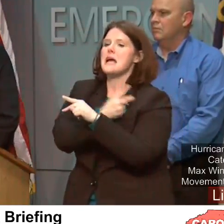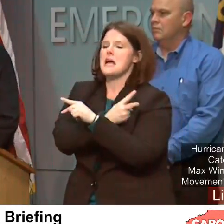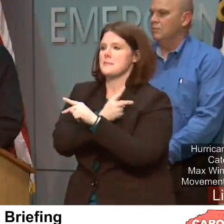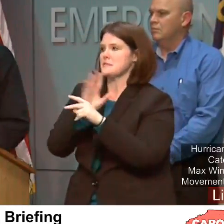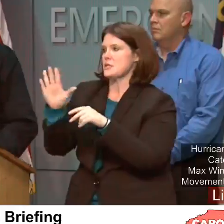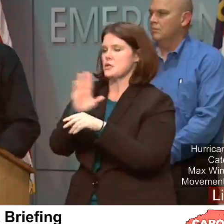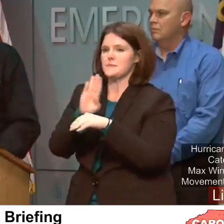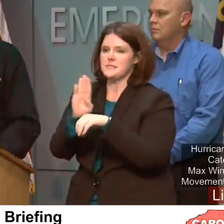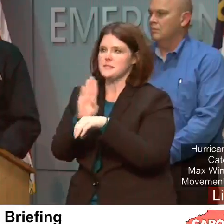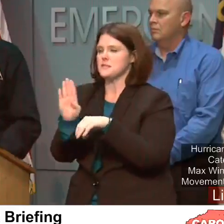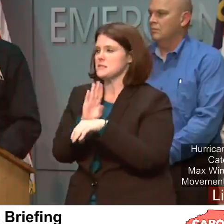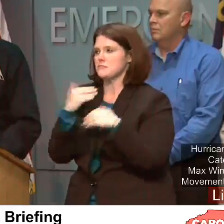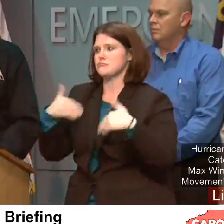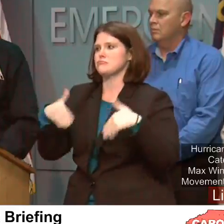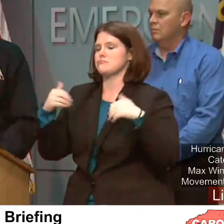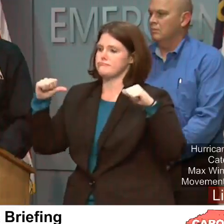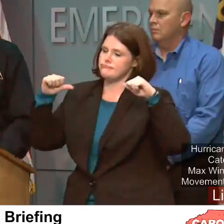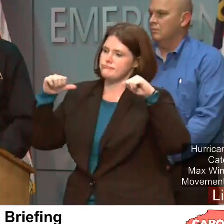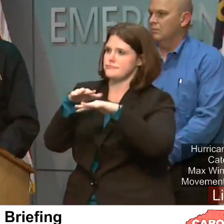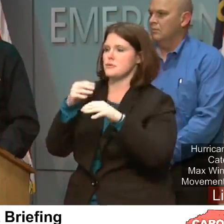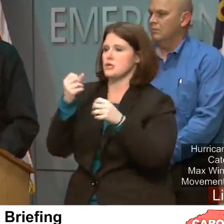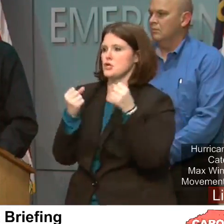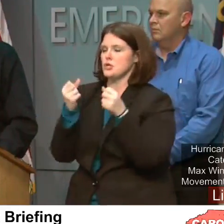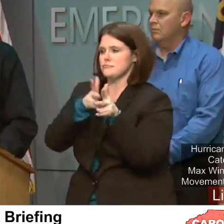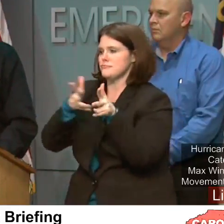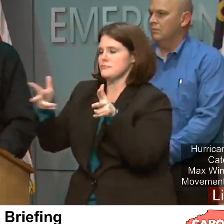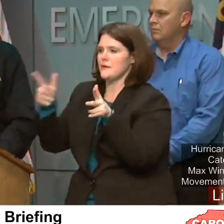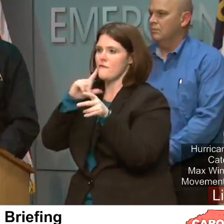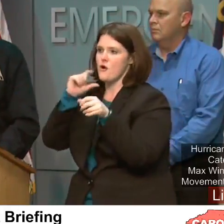business. Remember that North Carolina's price